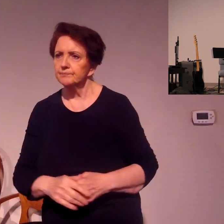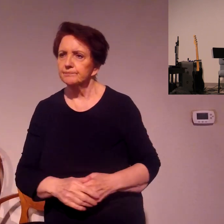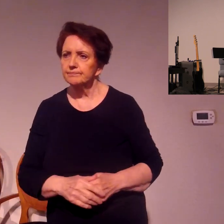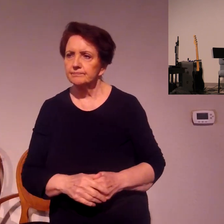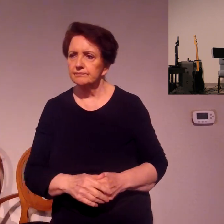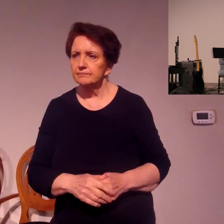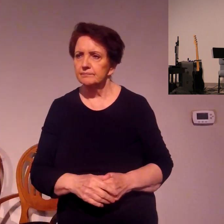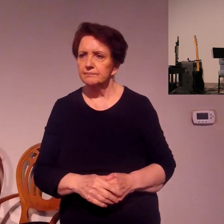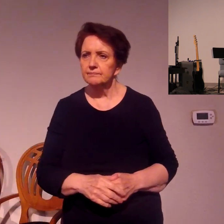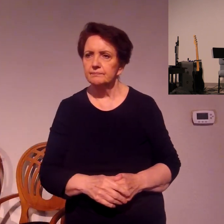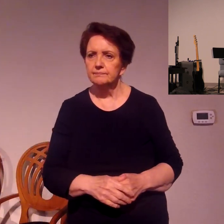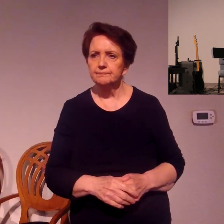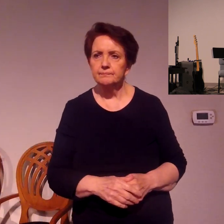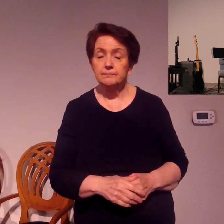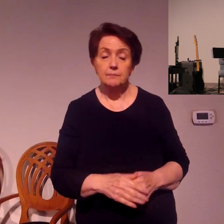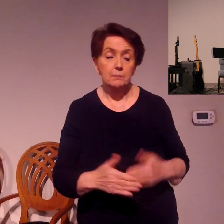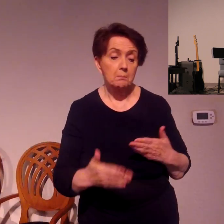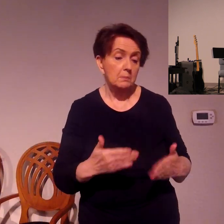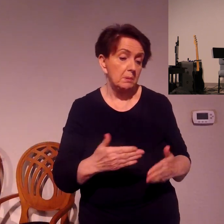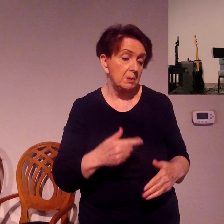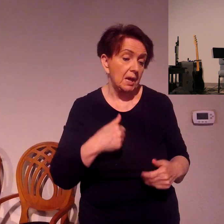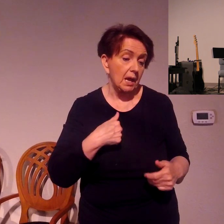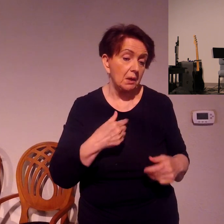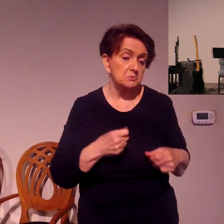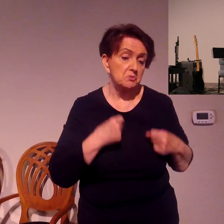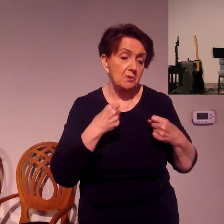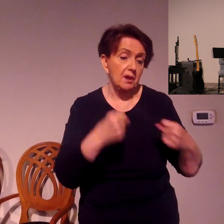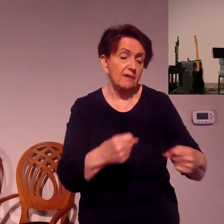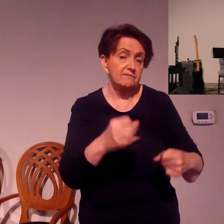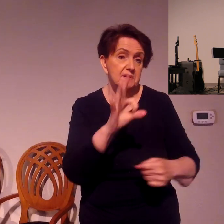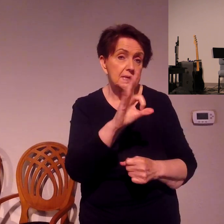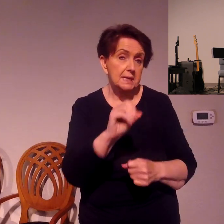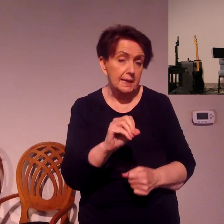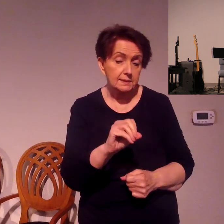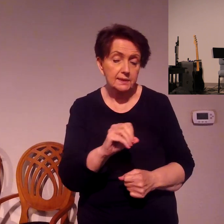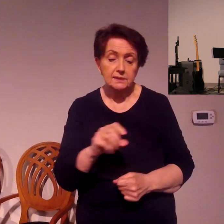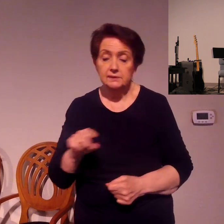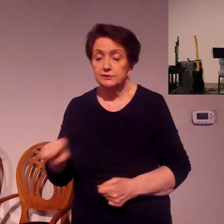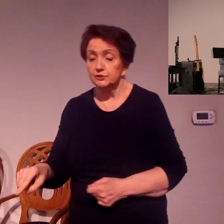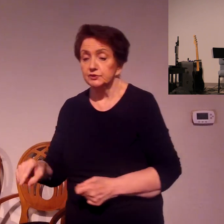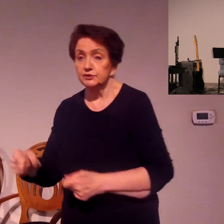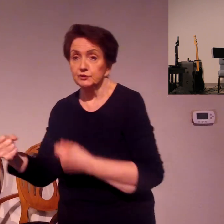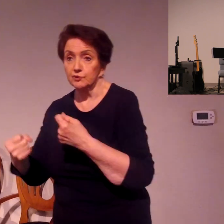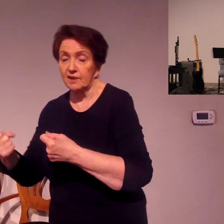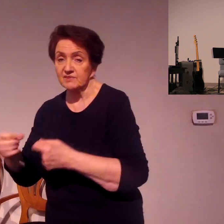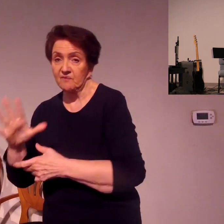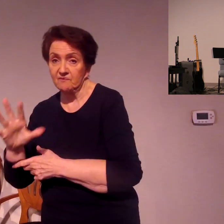road. Now, maybe I drive at 90 and she drives at 50, or maybe it's the other way around.